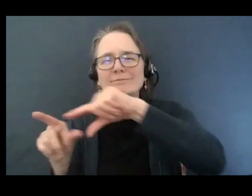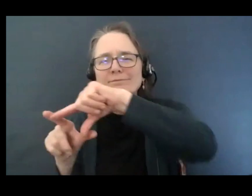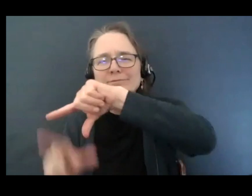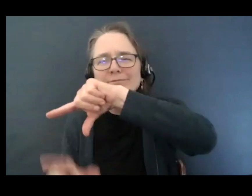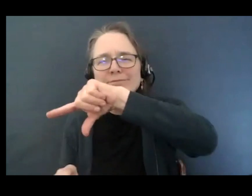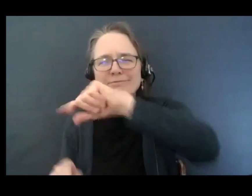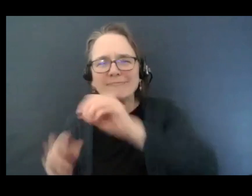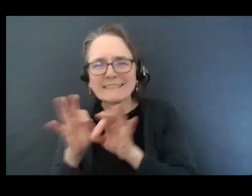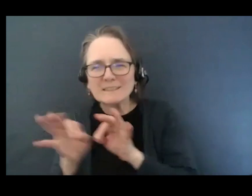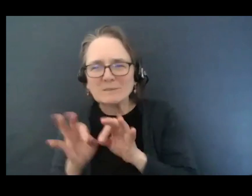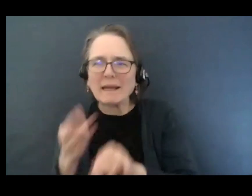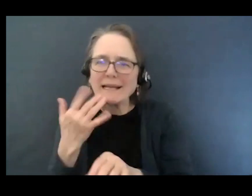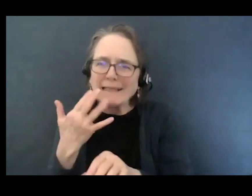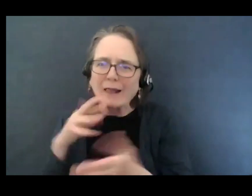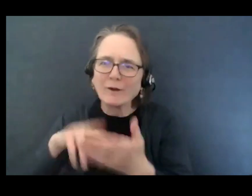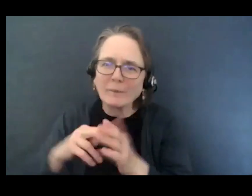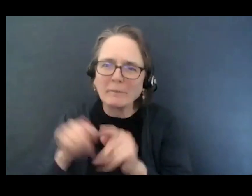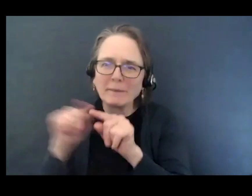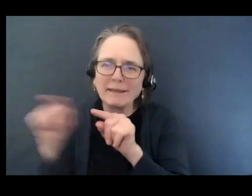average